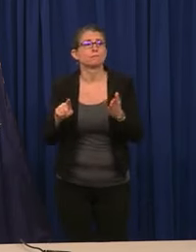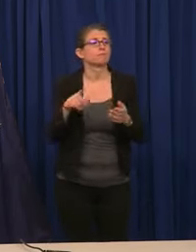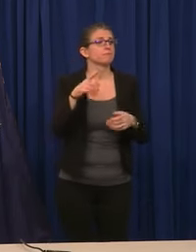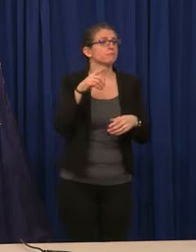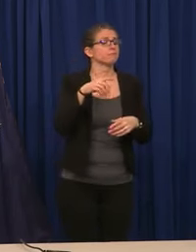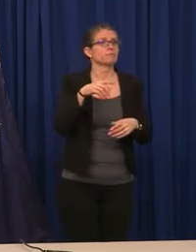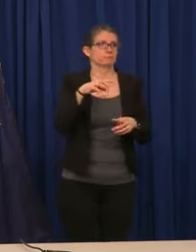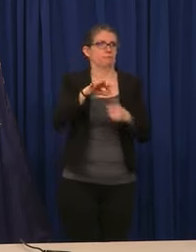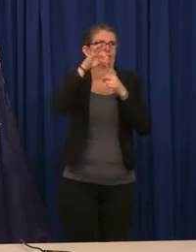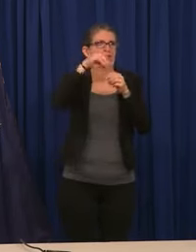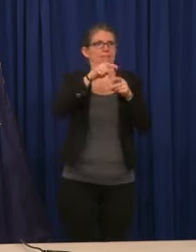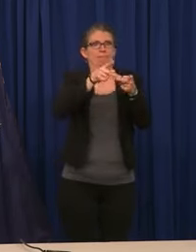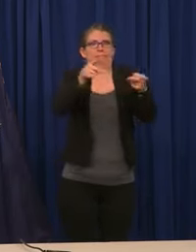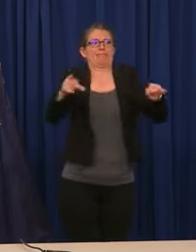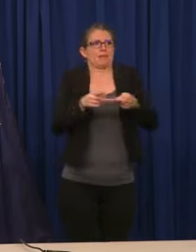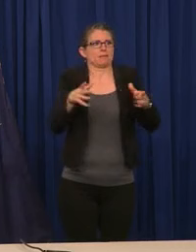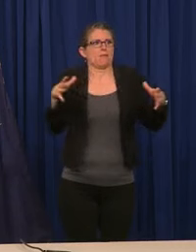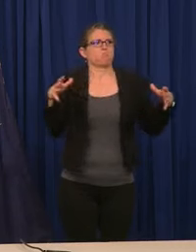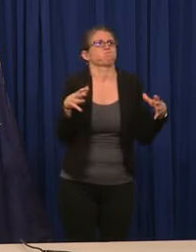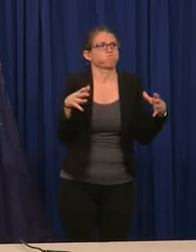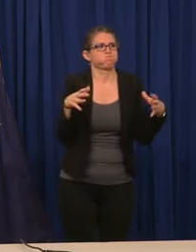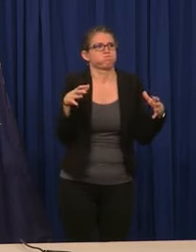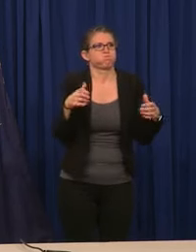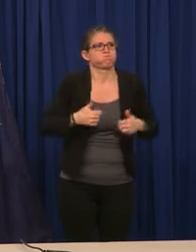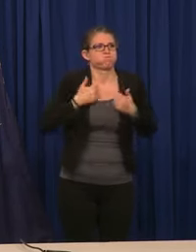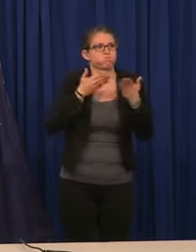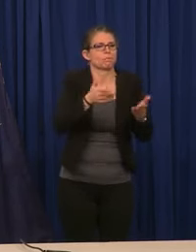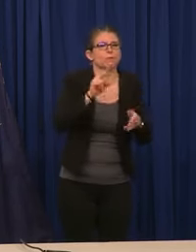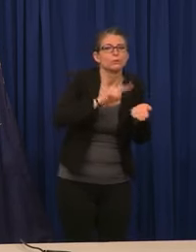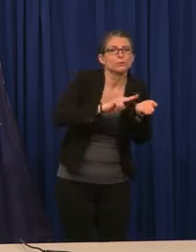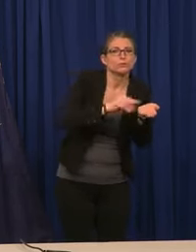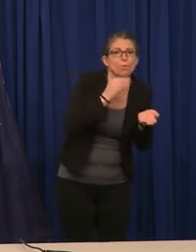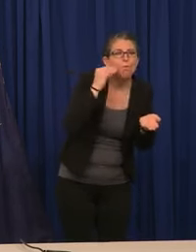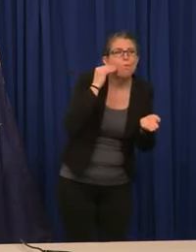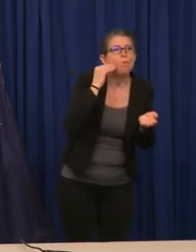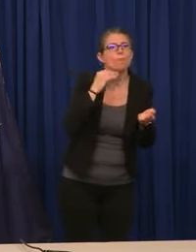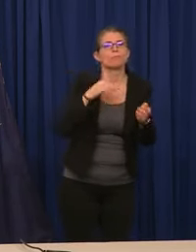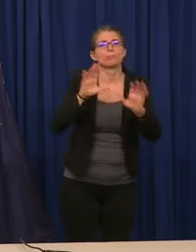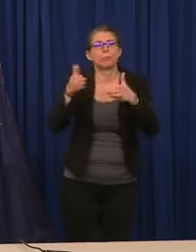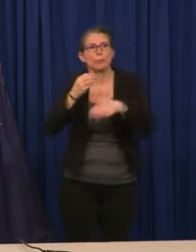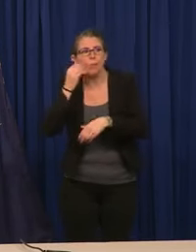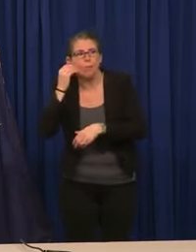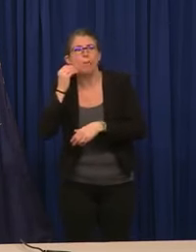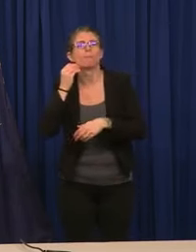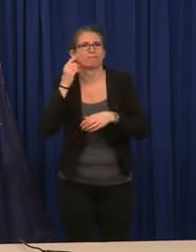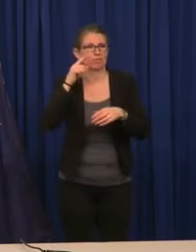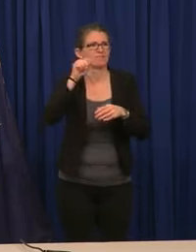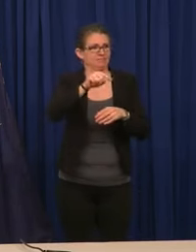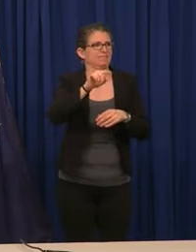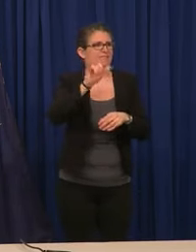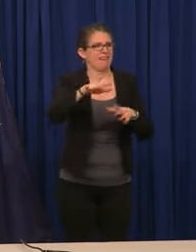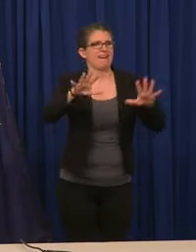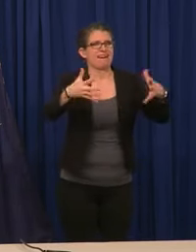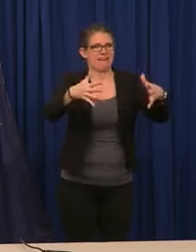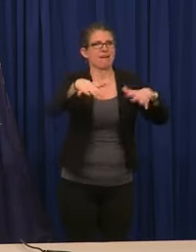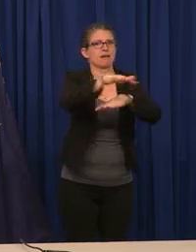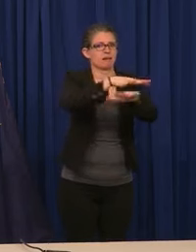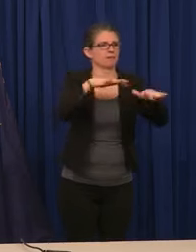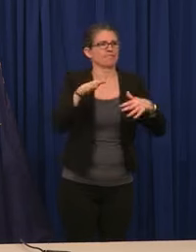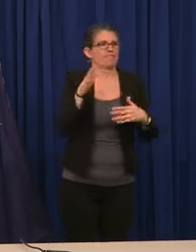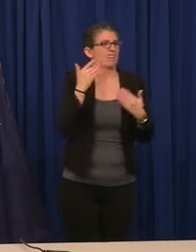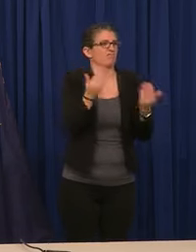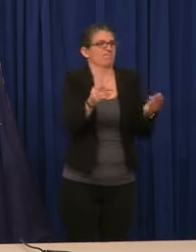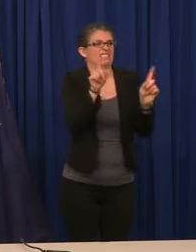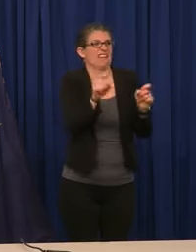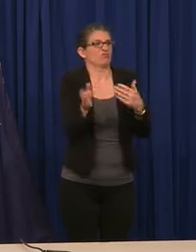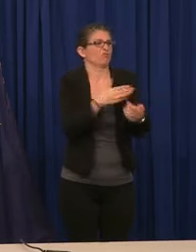the disease, but it, you know, the other one is not expressing or not, you know, demonstrating symptoms of any kind. Do